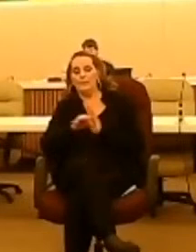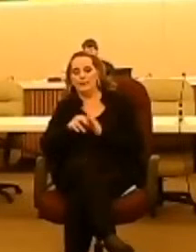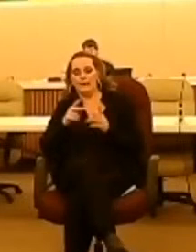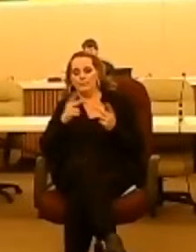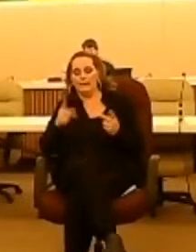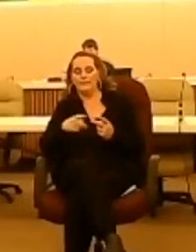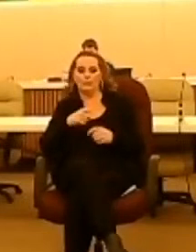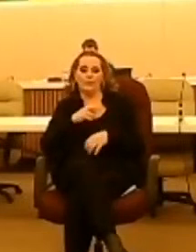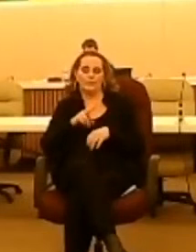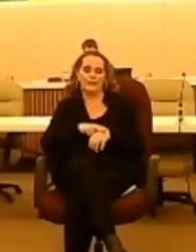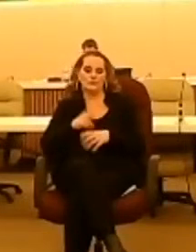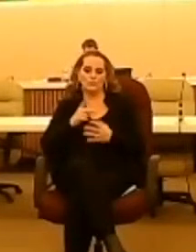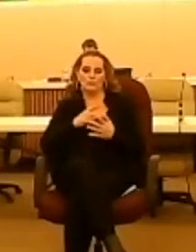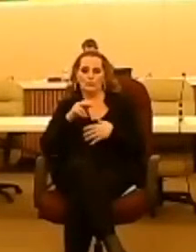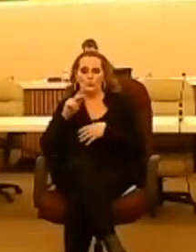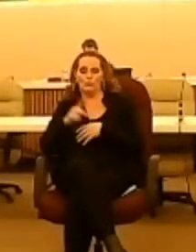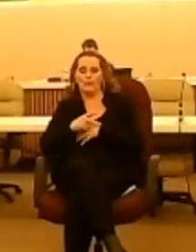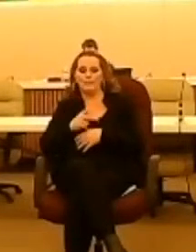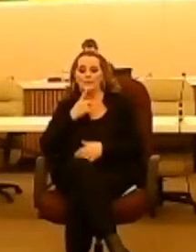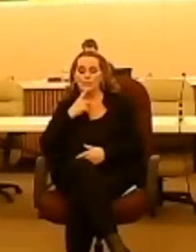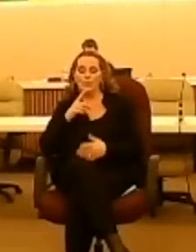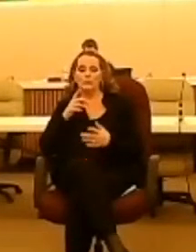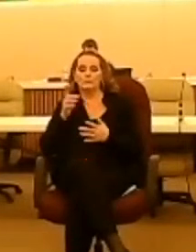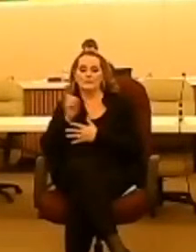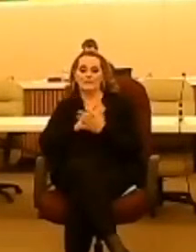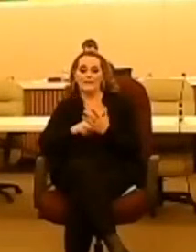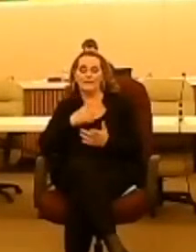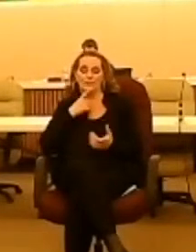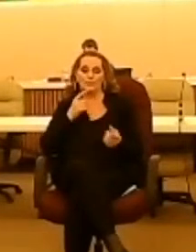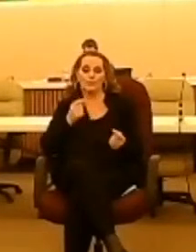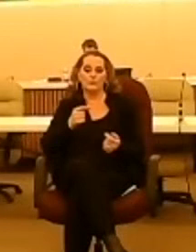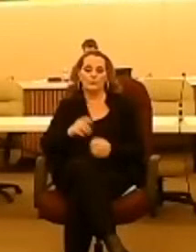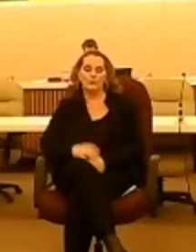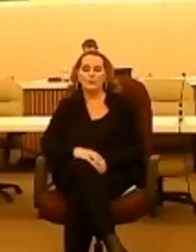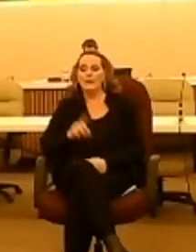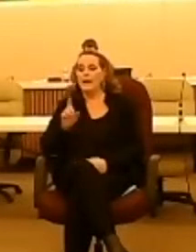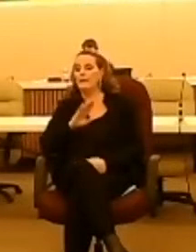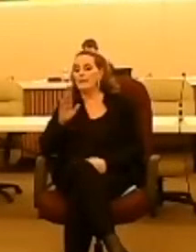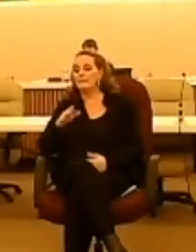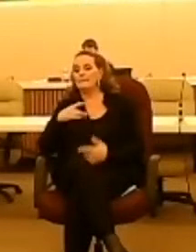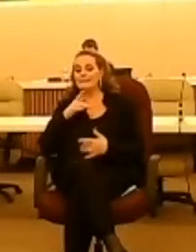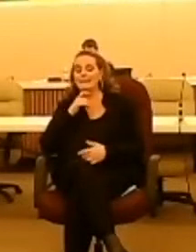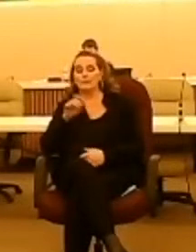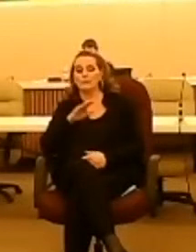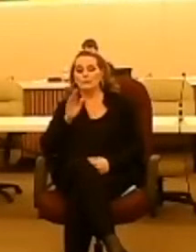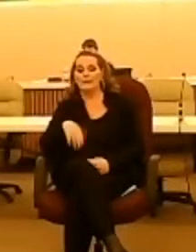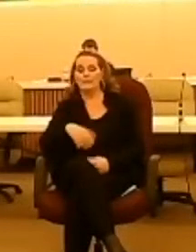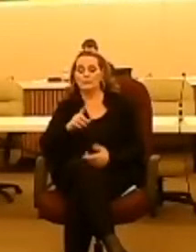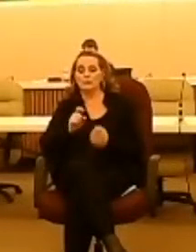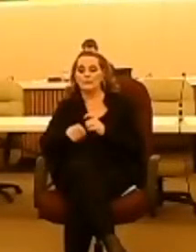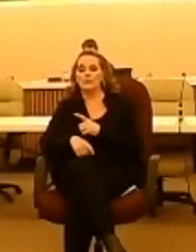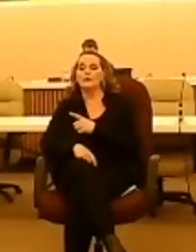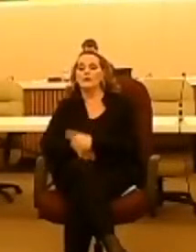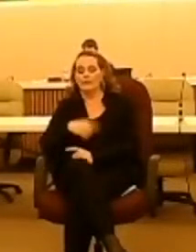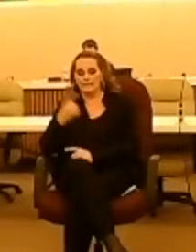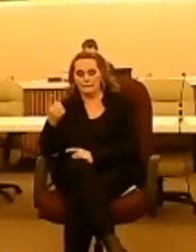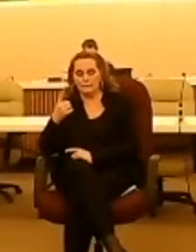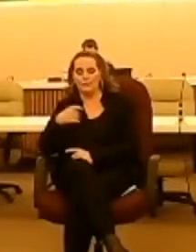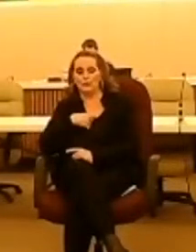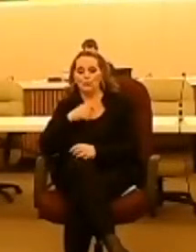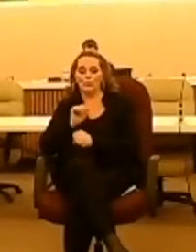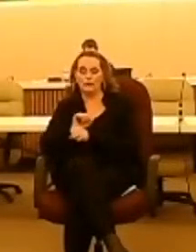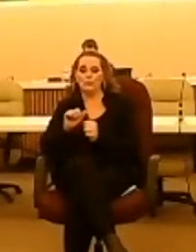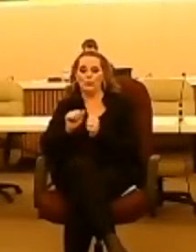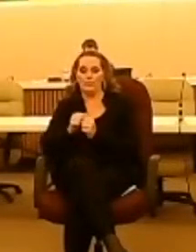national program that's all designed and, that's what they're going to do and they never really change it. This is somebody working with the existing conditions, trying